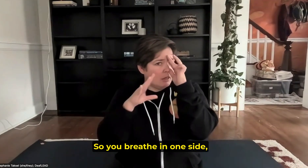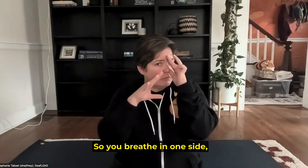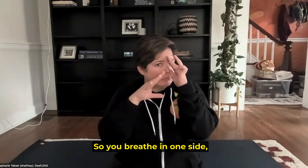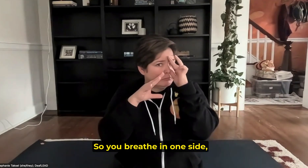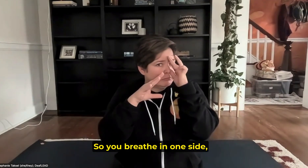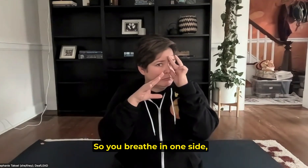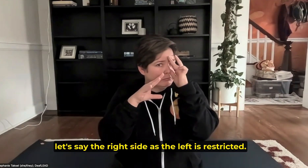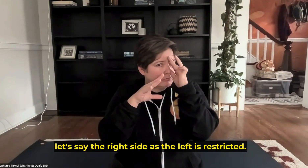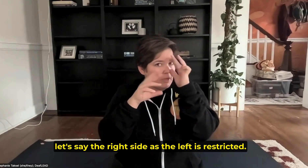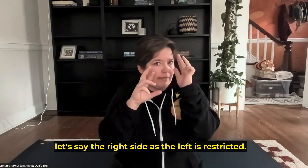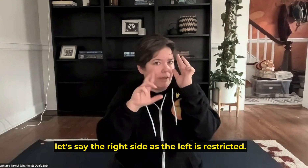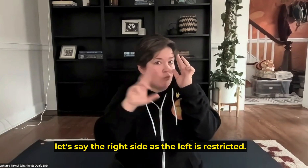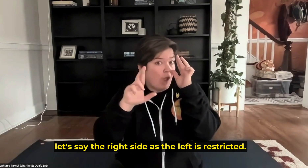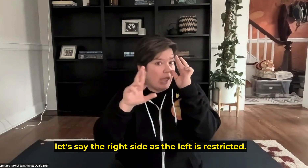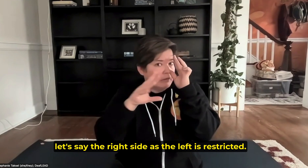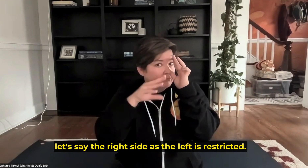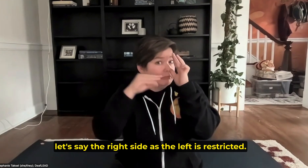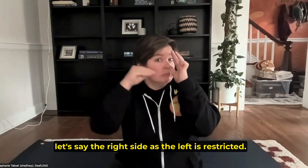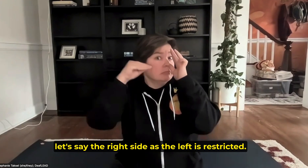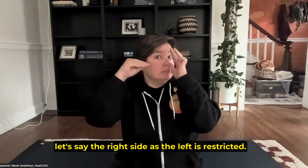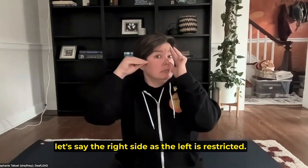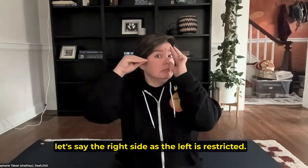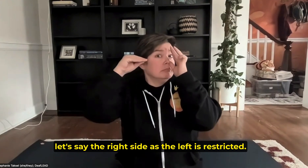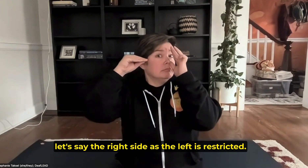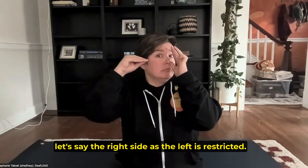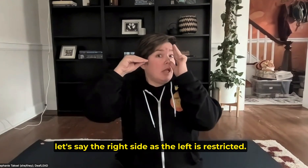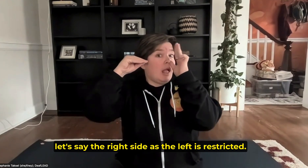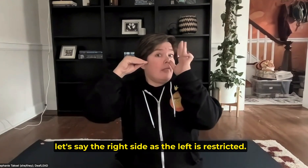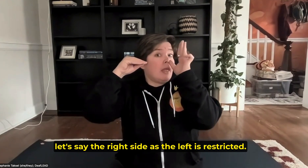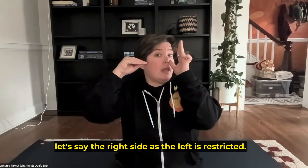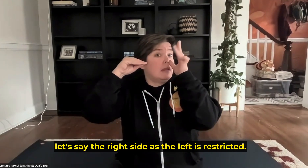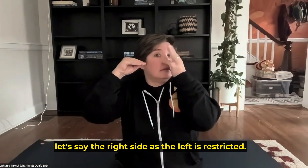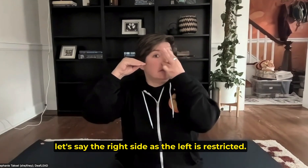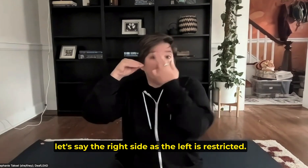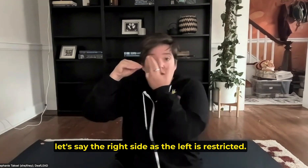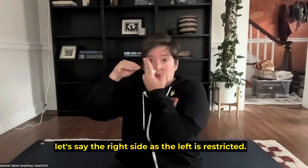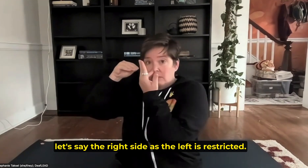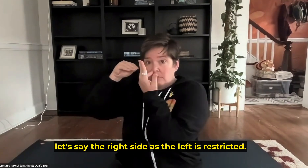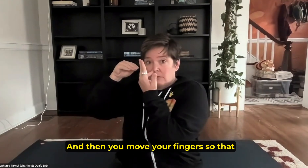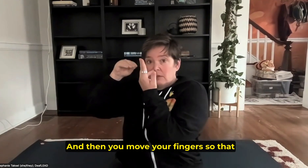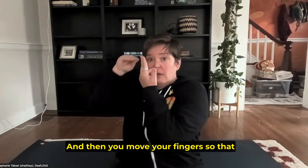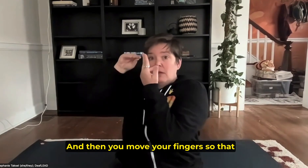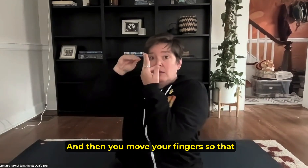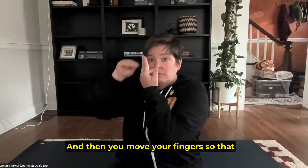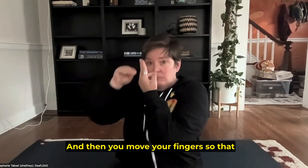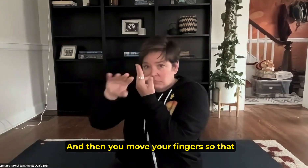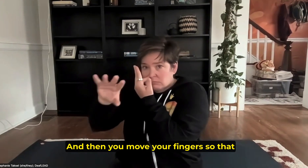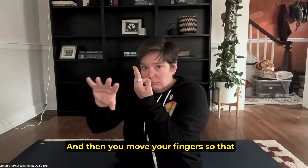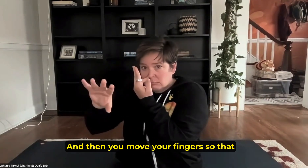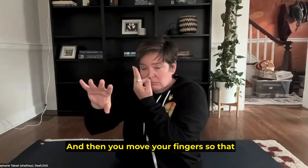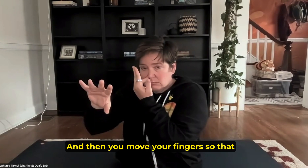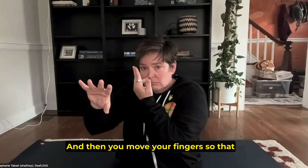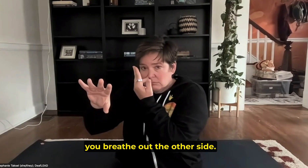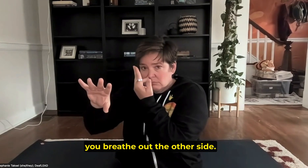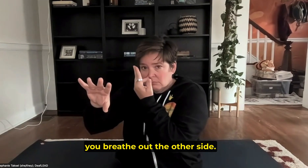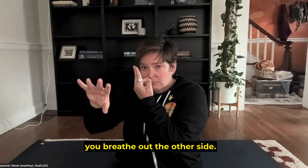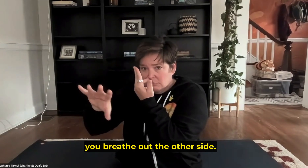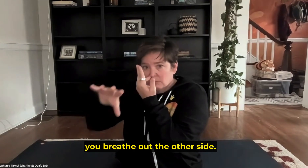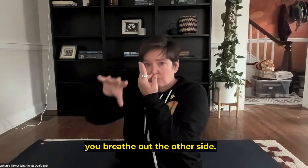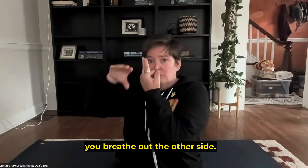side, let's say the right side, as the left is restricted, and then you move your fingers so that you breathe out the other